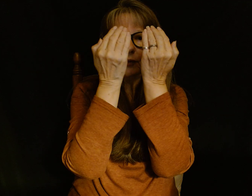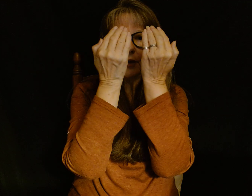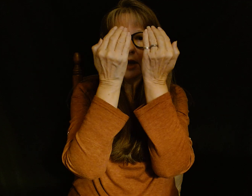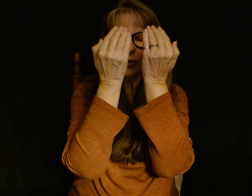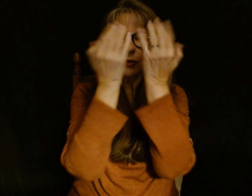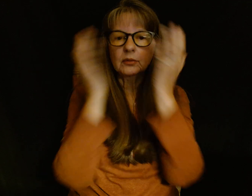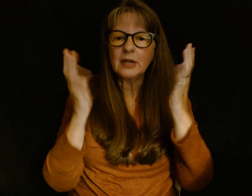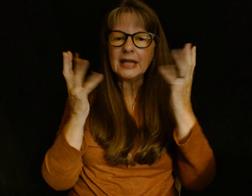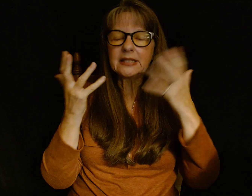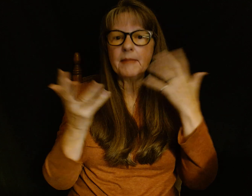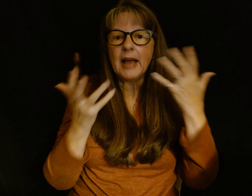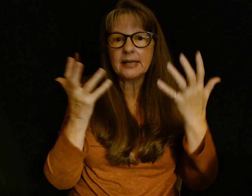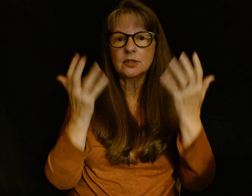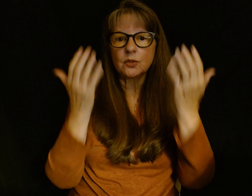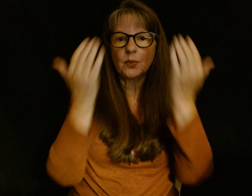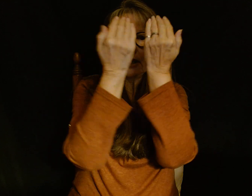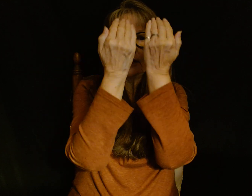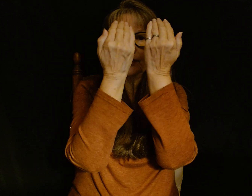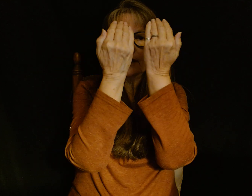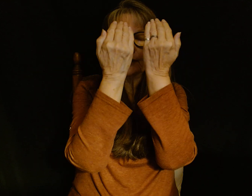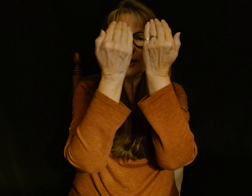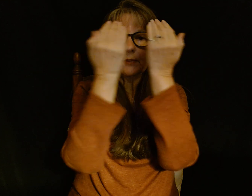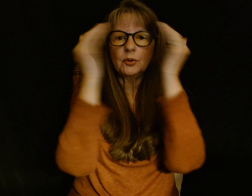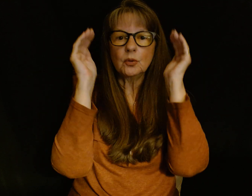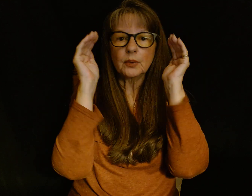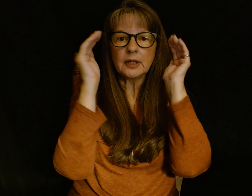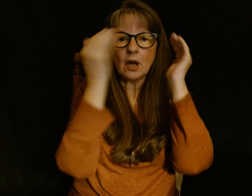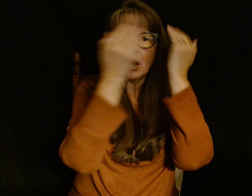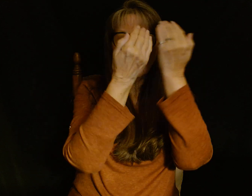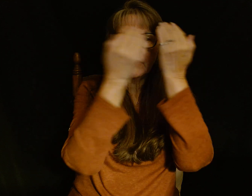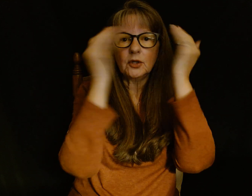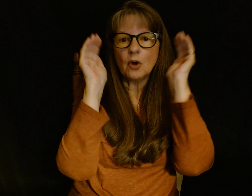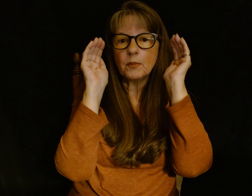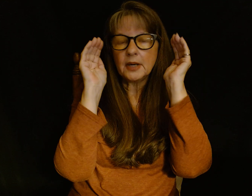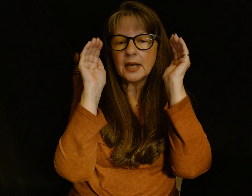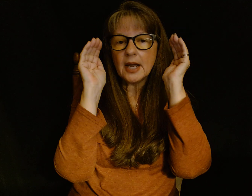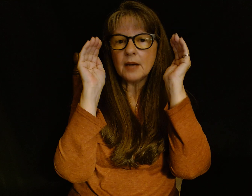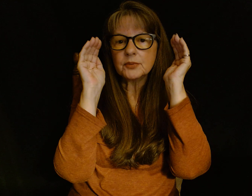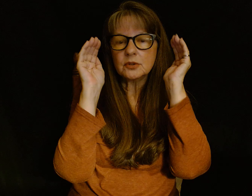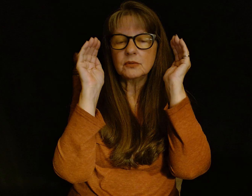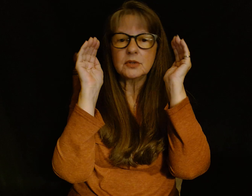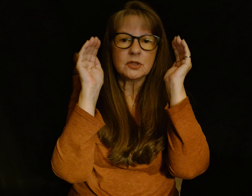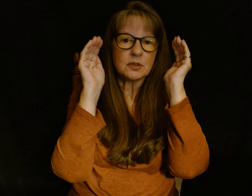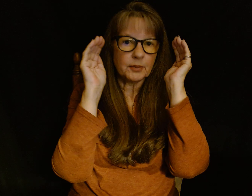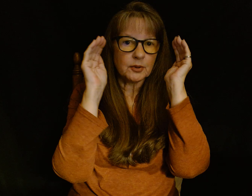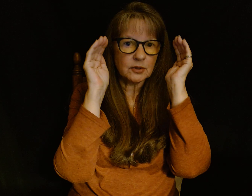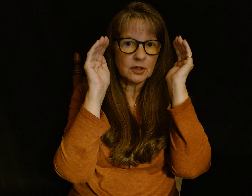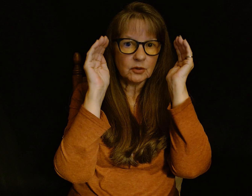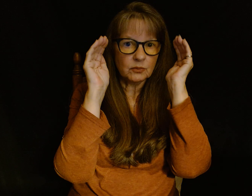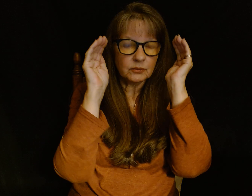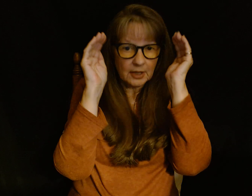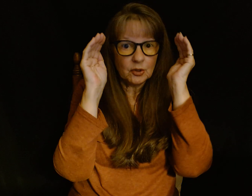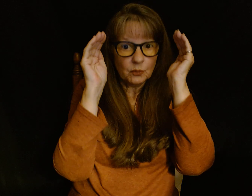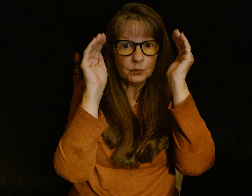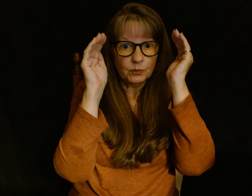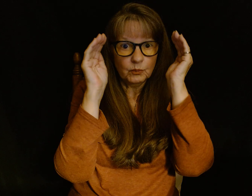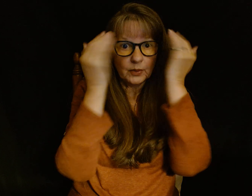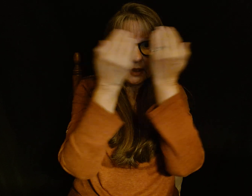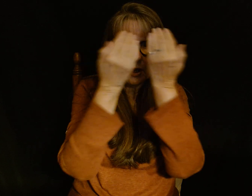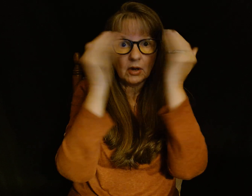got it's a mask as well. Like, if you're covering up who you really are, and then you open it up to, this is the person that you really are.